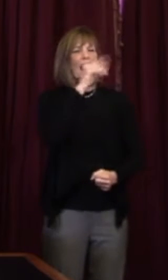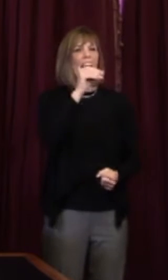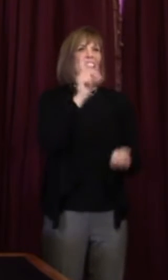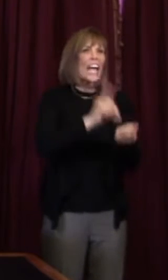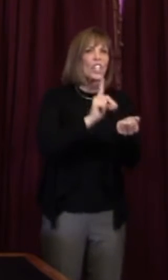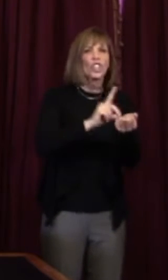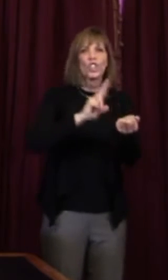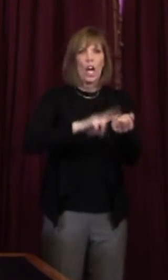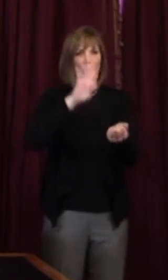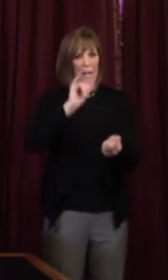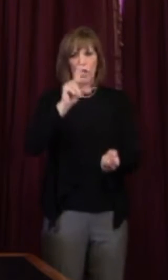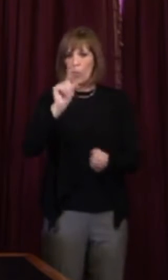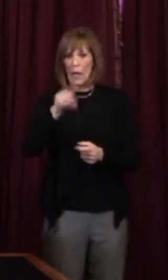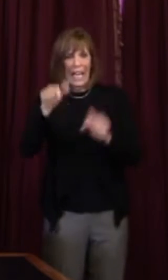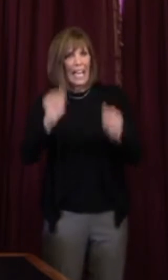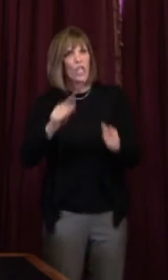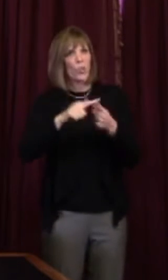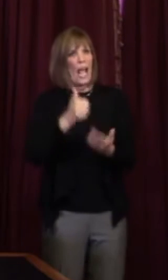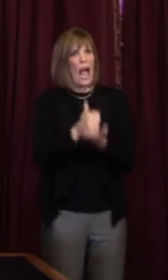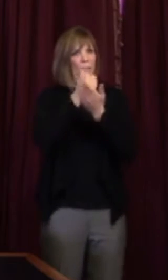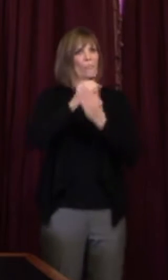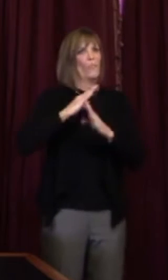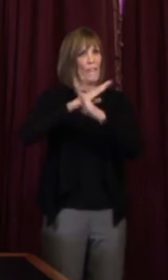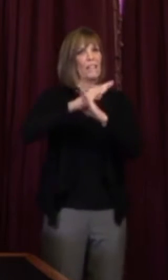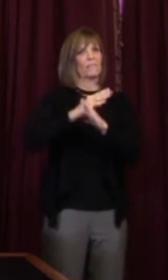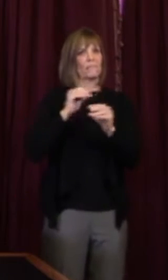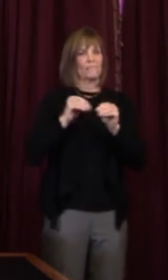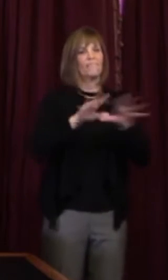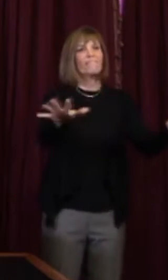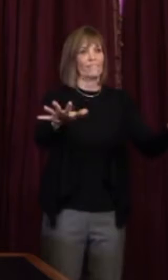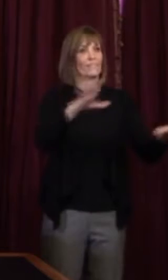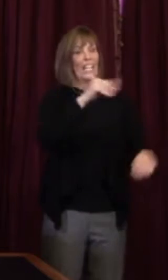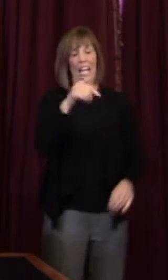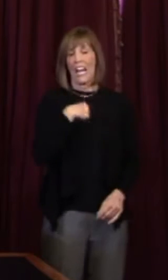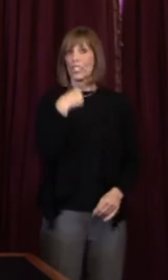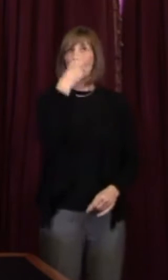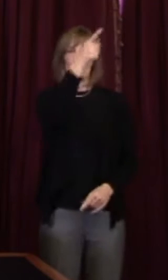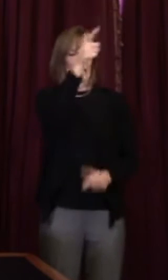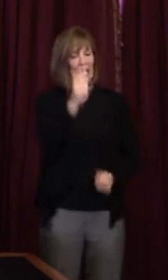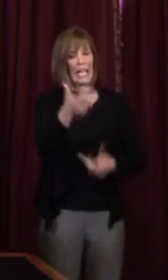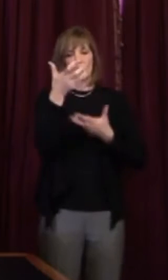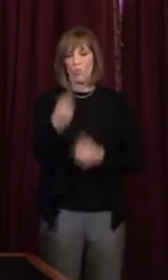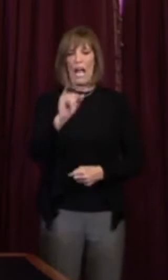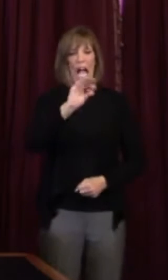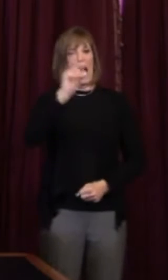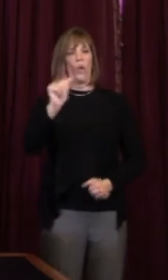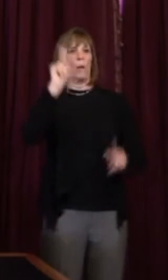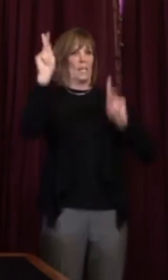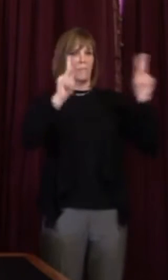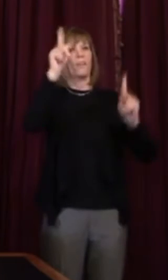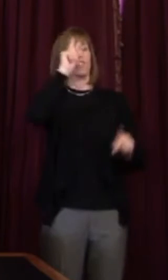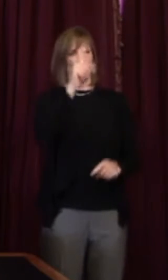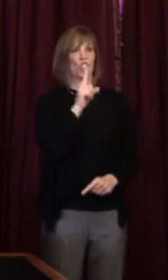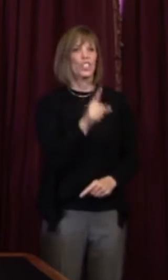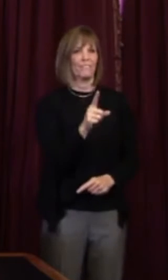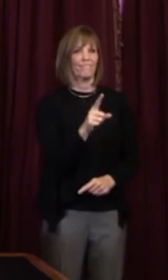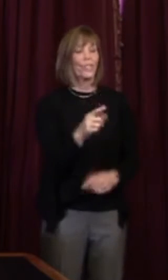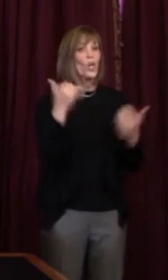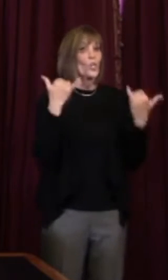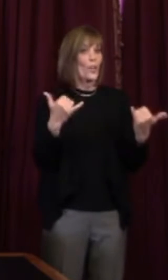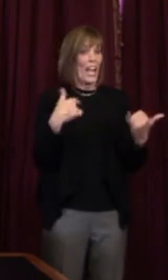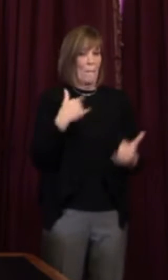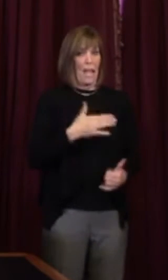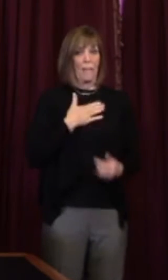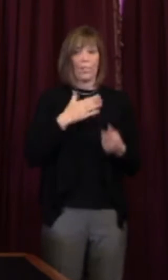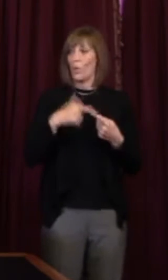by doing their part to stop the spread of the virus. And I assured them that they can count on us. Today, I'm pleased to have with me